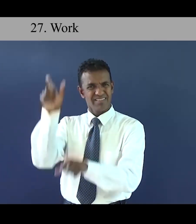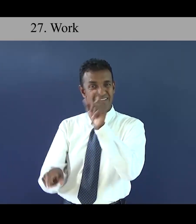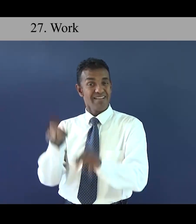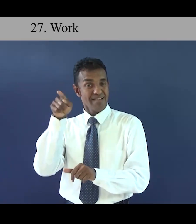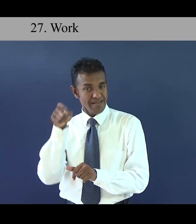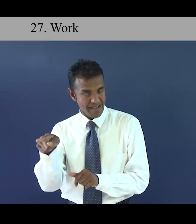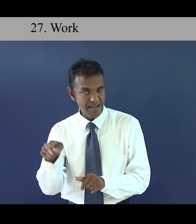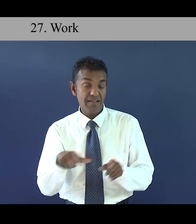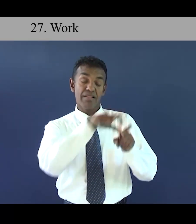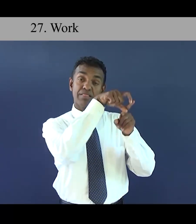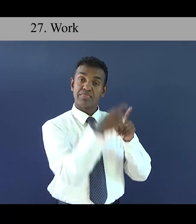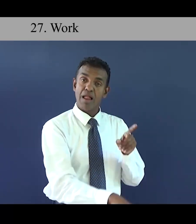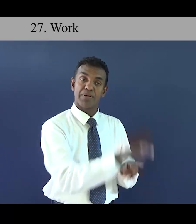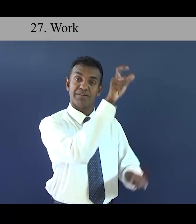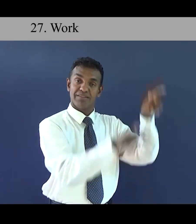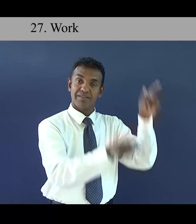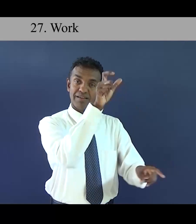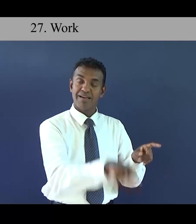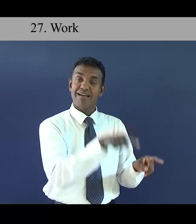as everyone else,